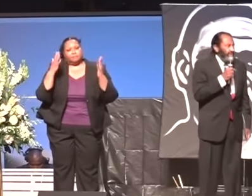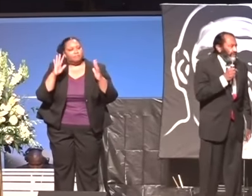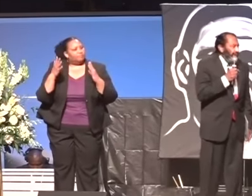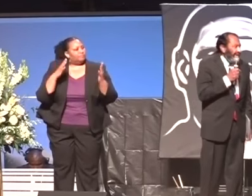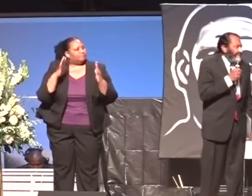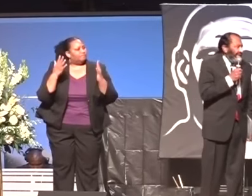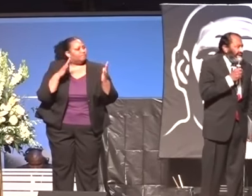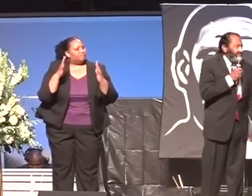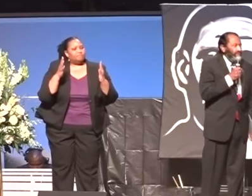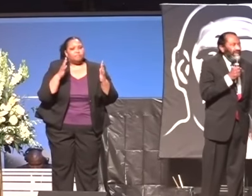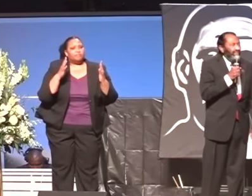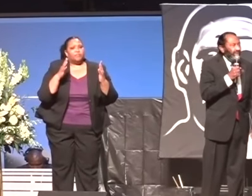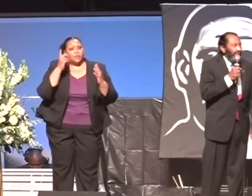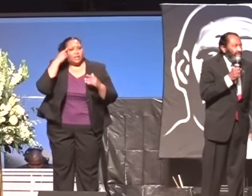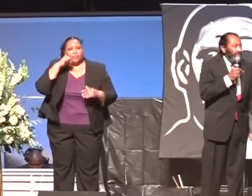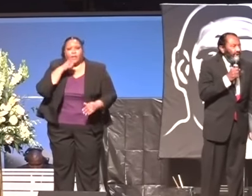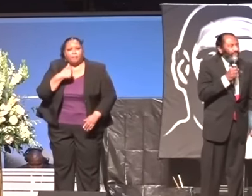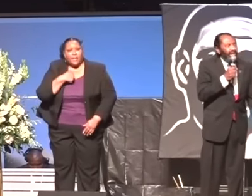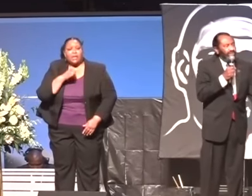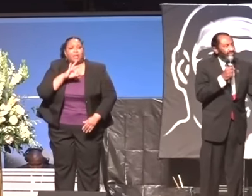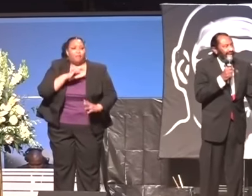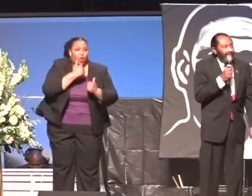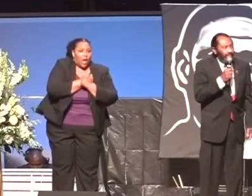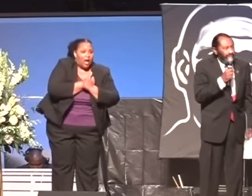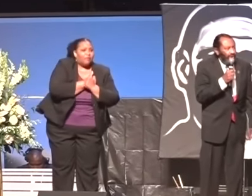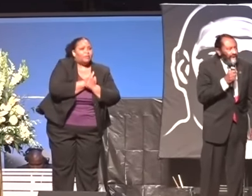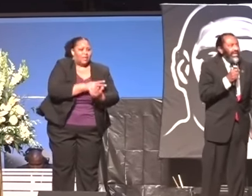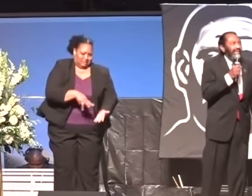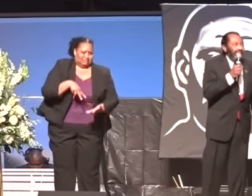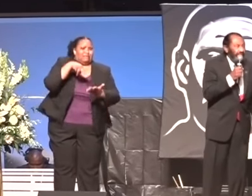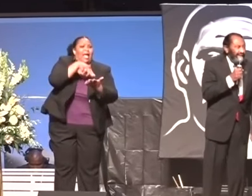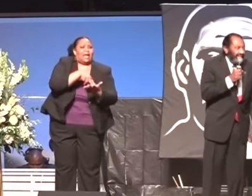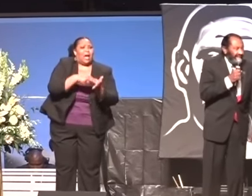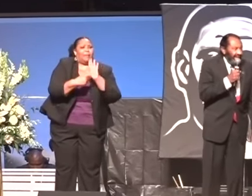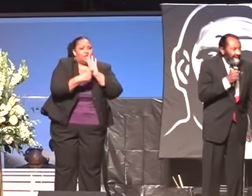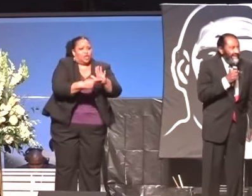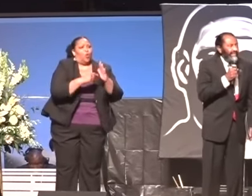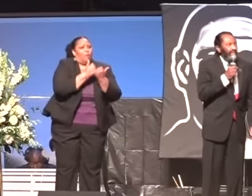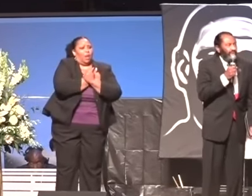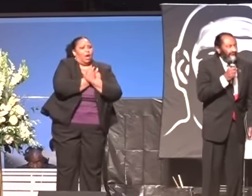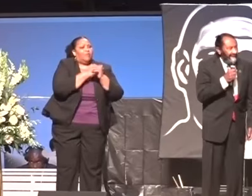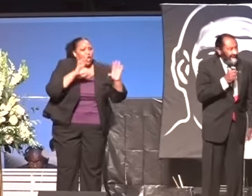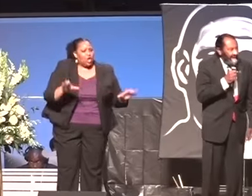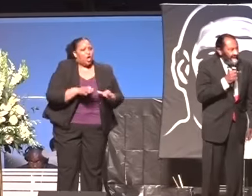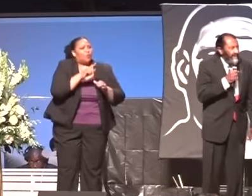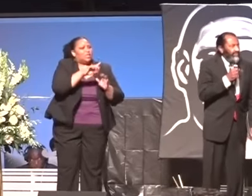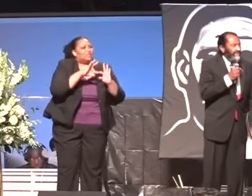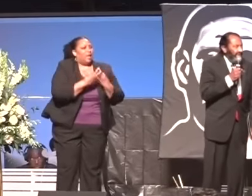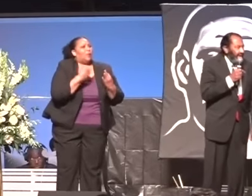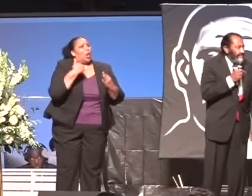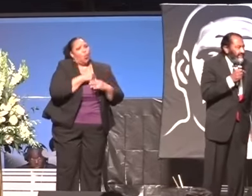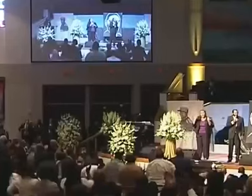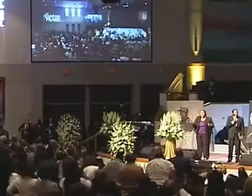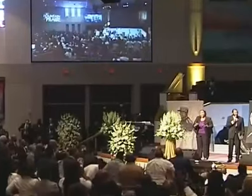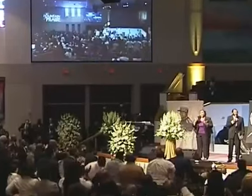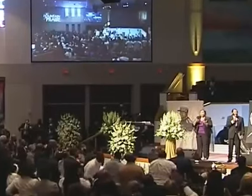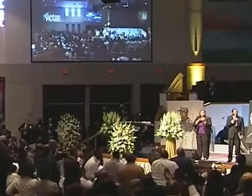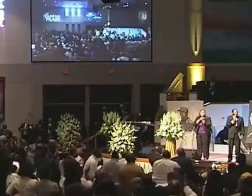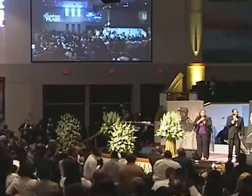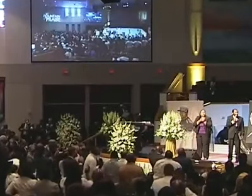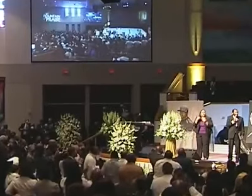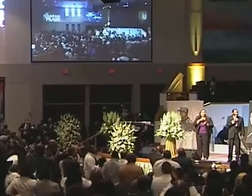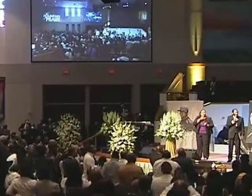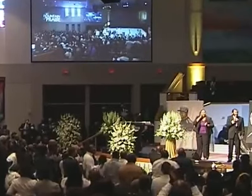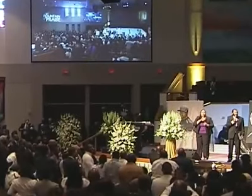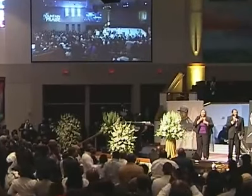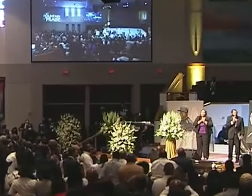I believe you can do better than that. If you love them and you know it, why don't you stand up and show it? Let's make it clear that we are here for them. That